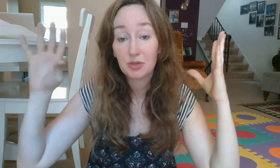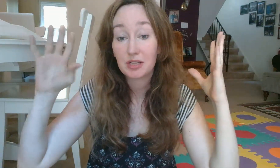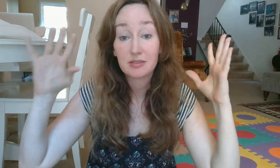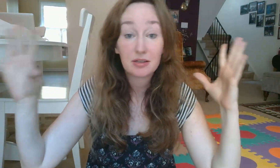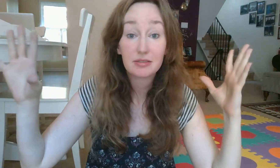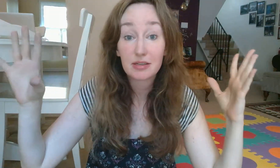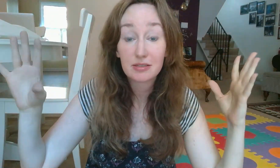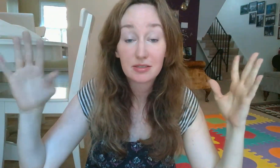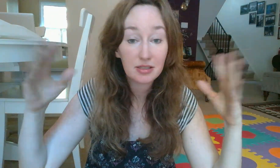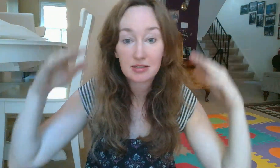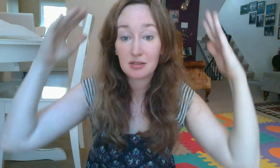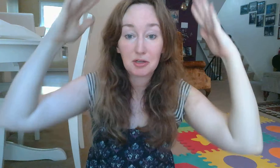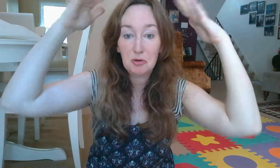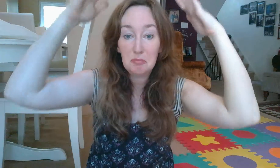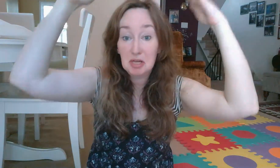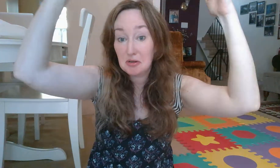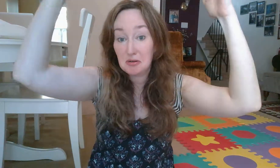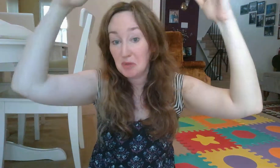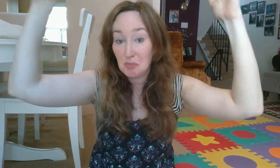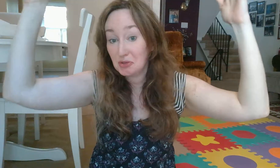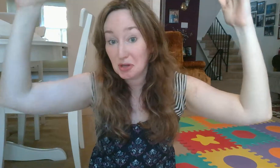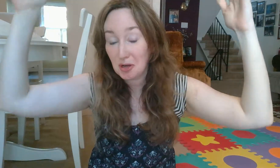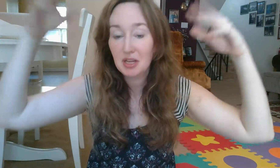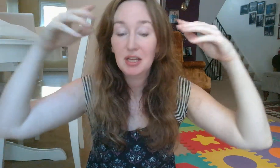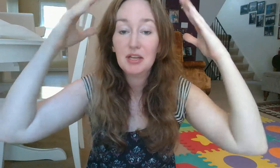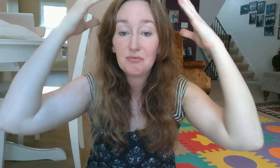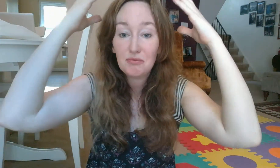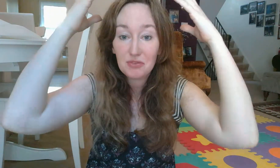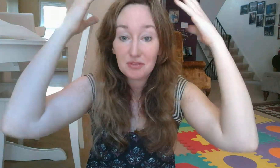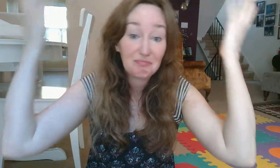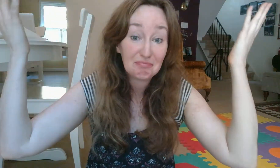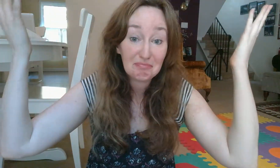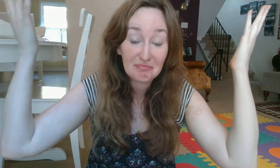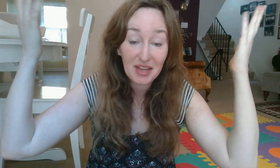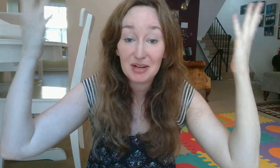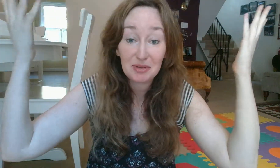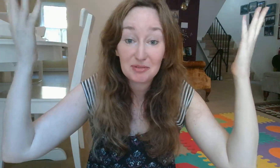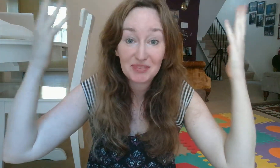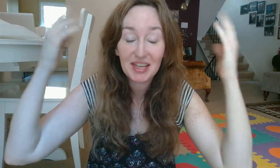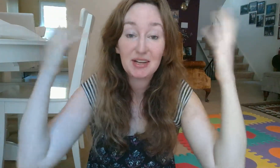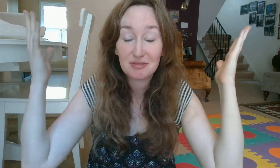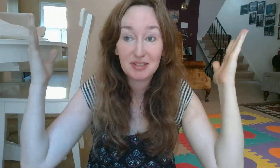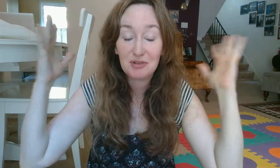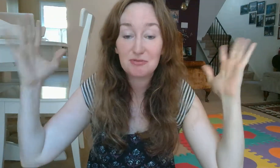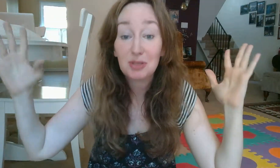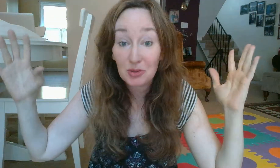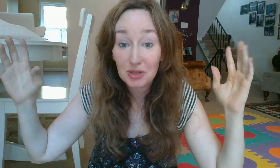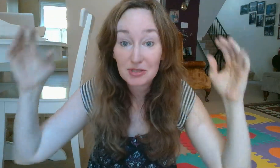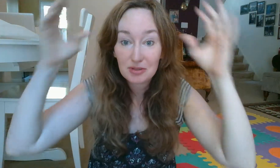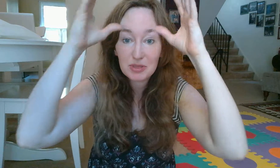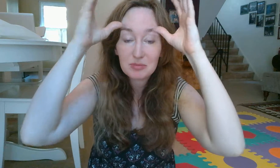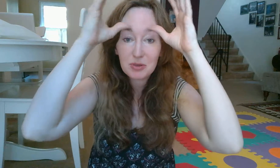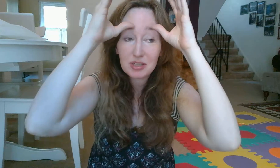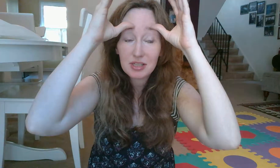that is not a sexist thing. It's not like, oh, men are up at the top. I don't know. I don't fully know the history, but supposedly